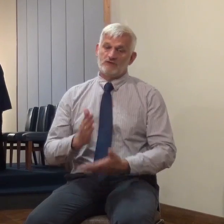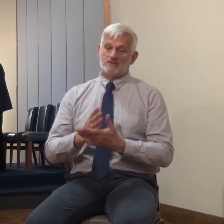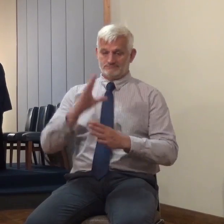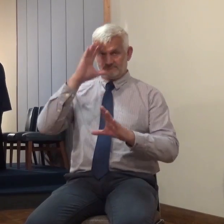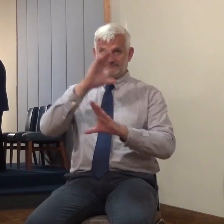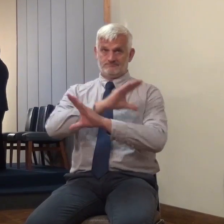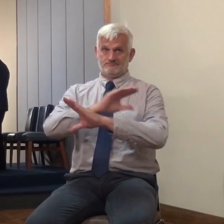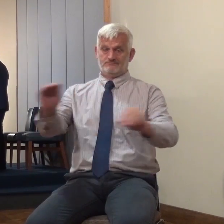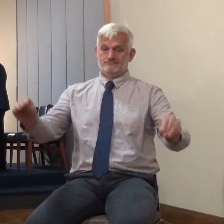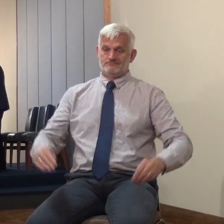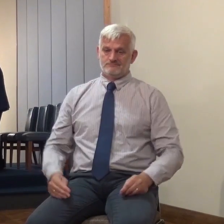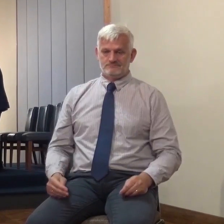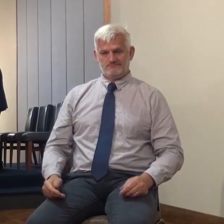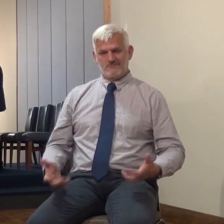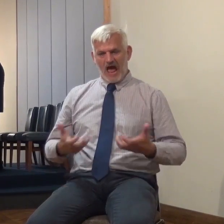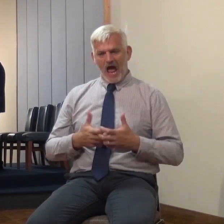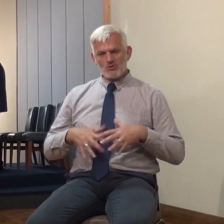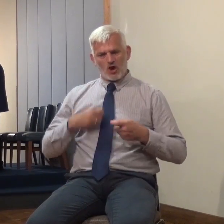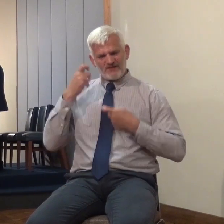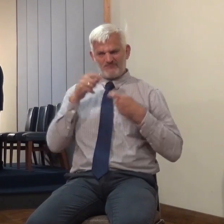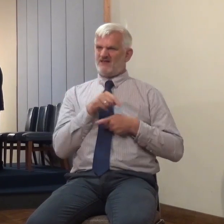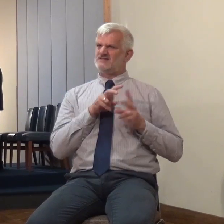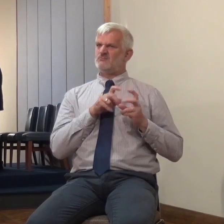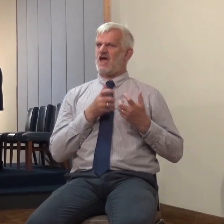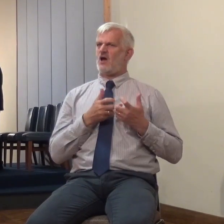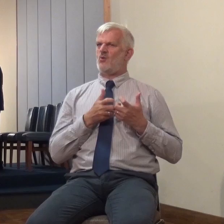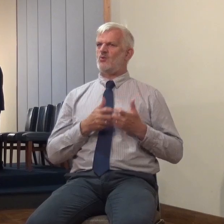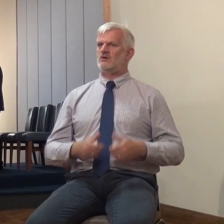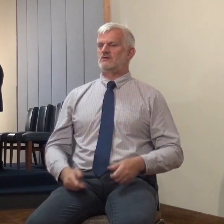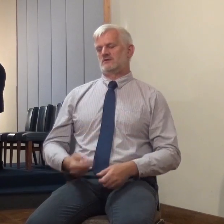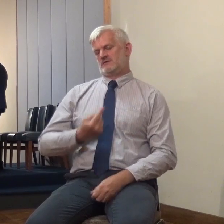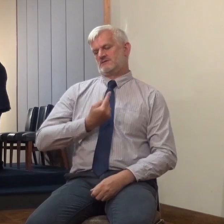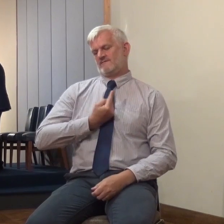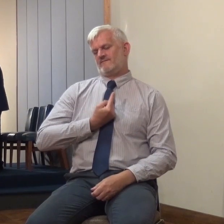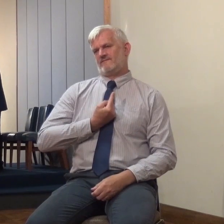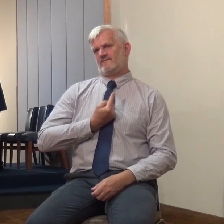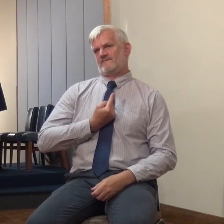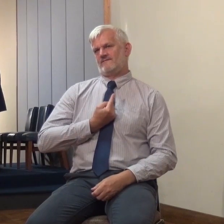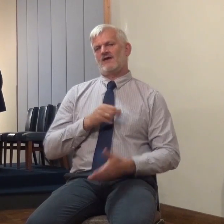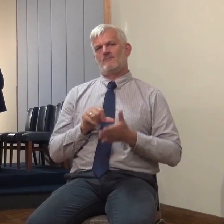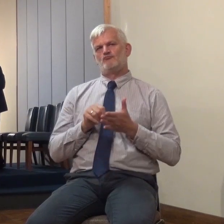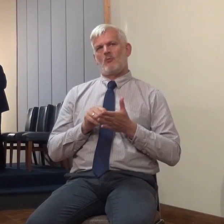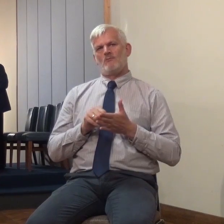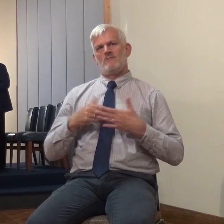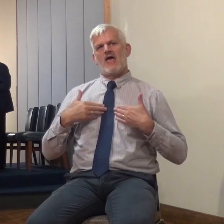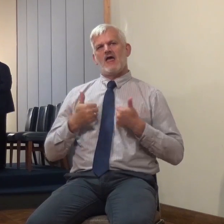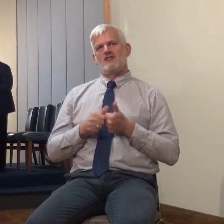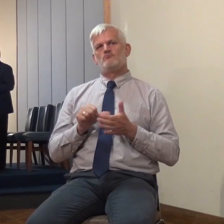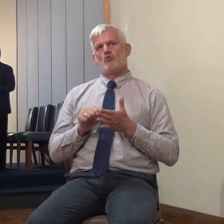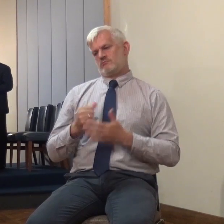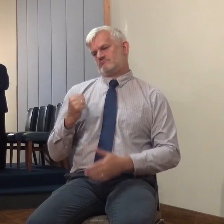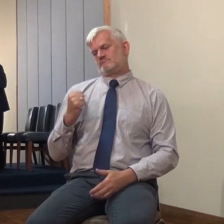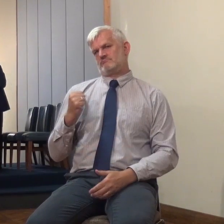what prompted me to think along these lines was the particular health situation that I had